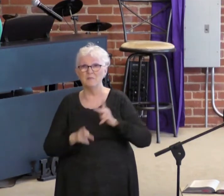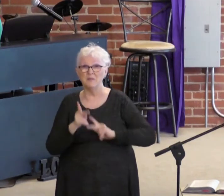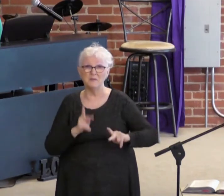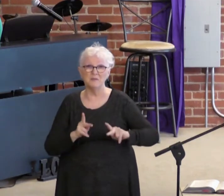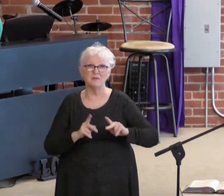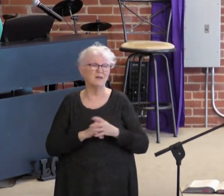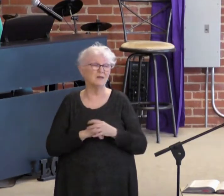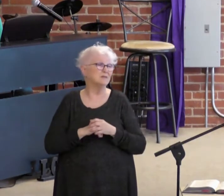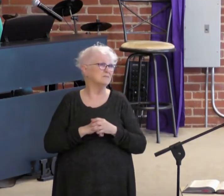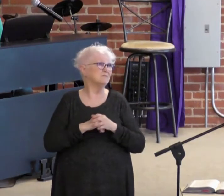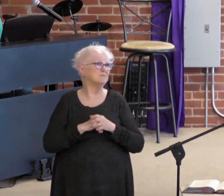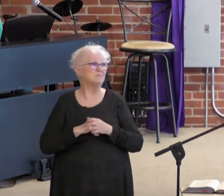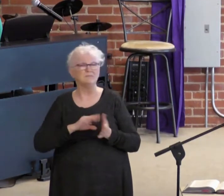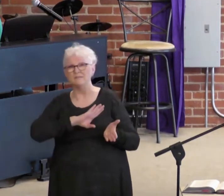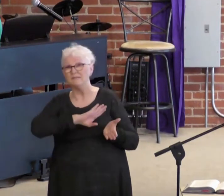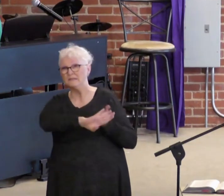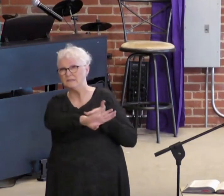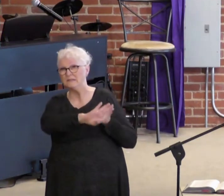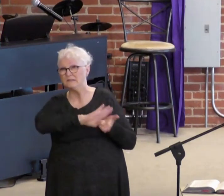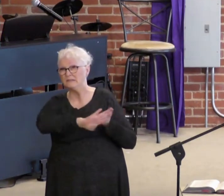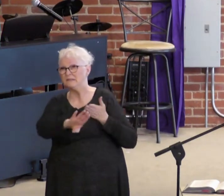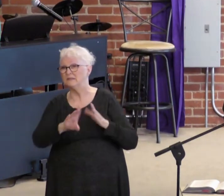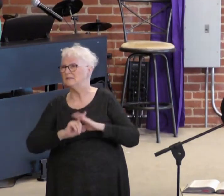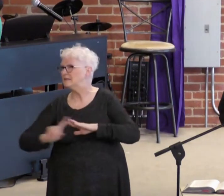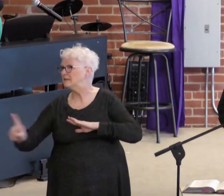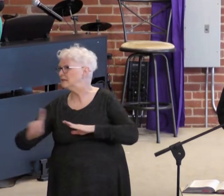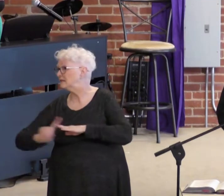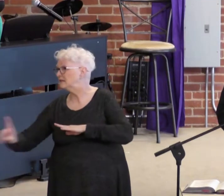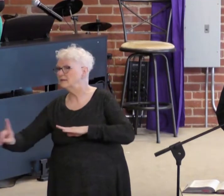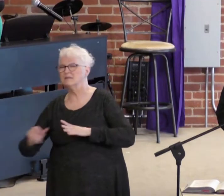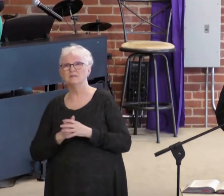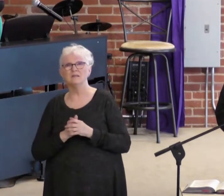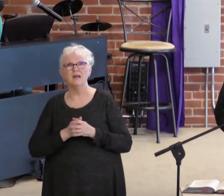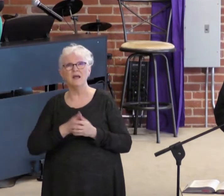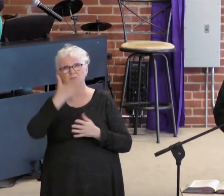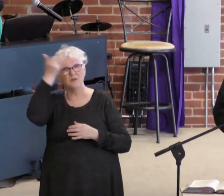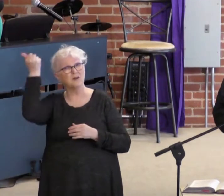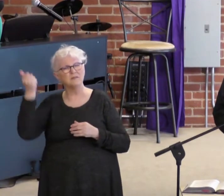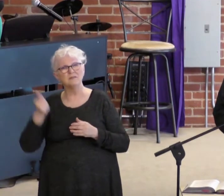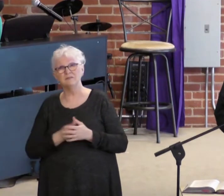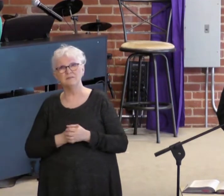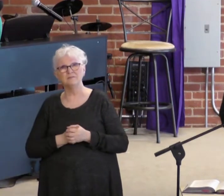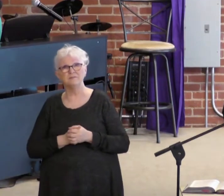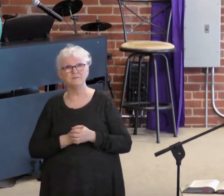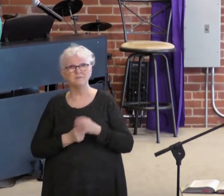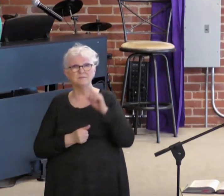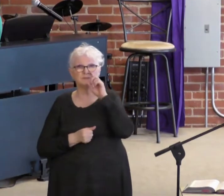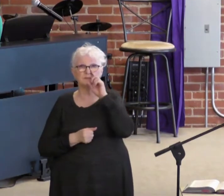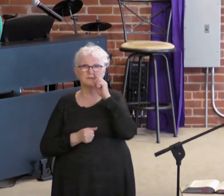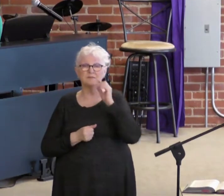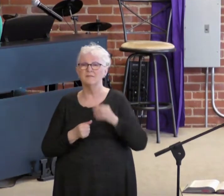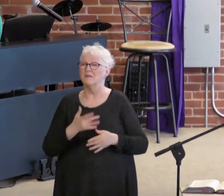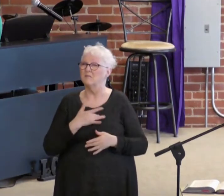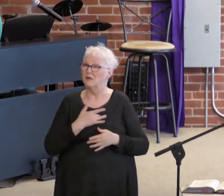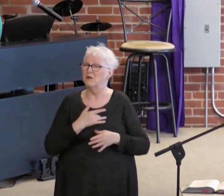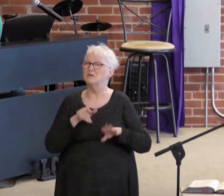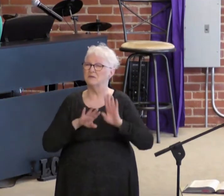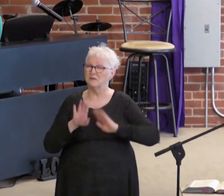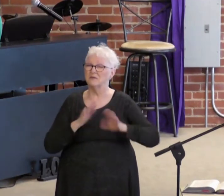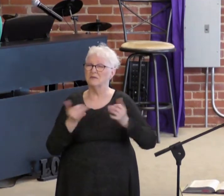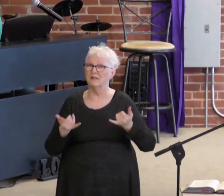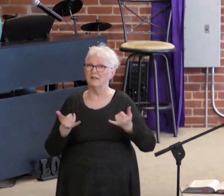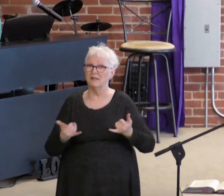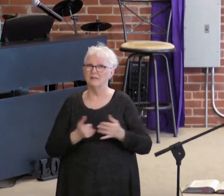displaced, cast out, cast aside, and forgotten. And that troubles my heart today. And we need to